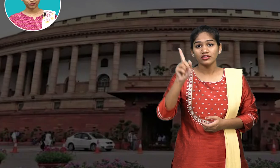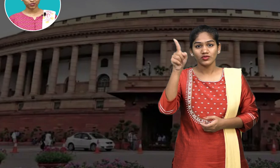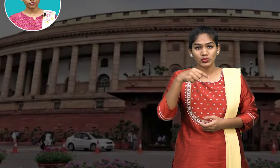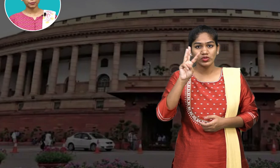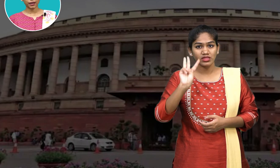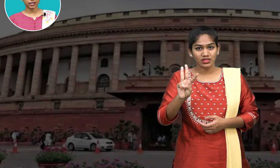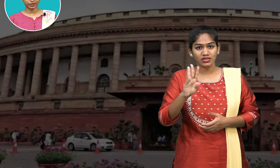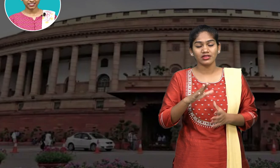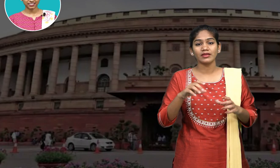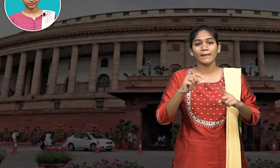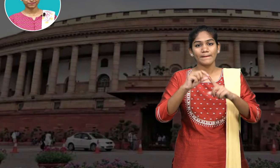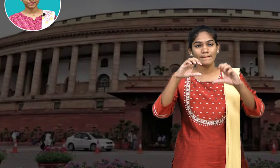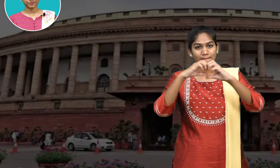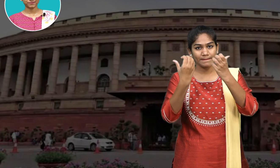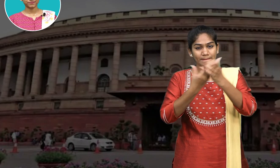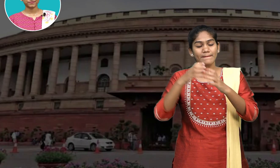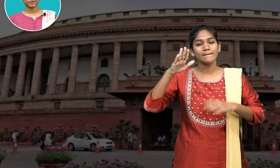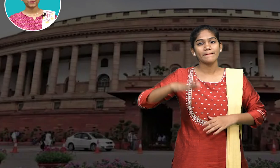2/3 of the Parliament.